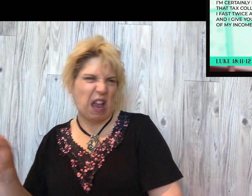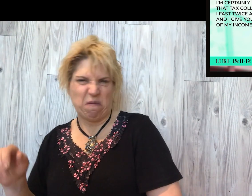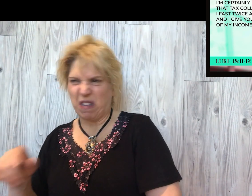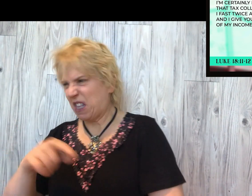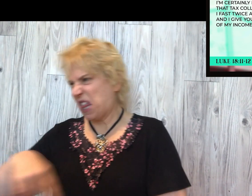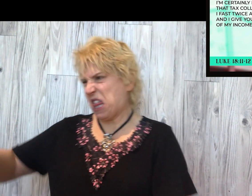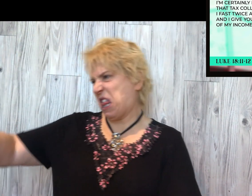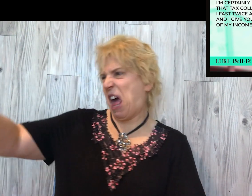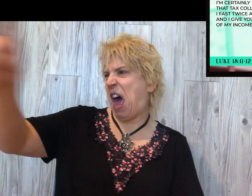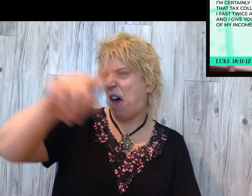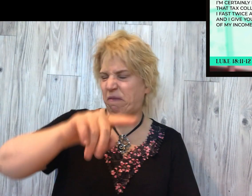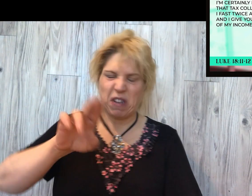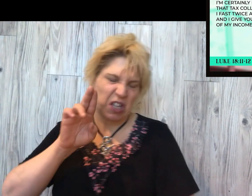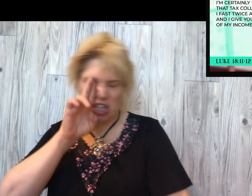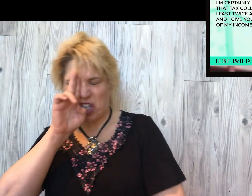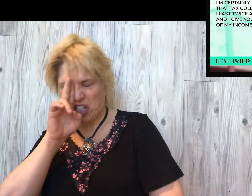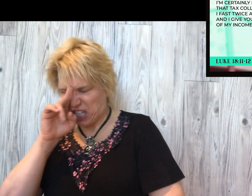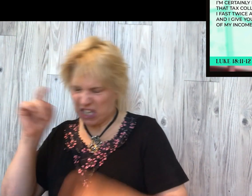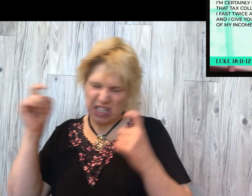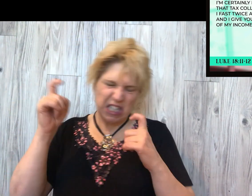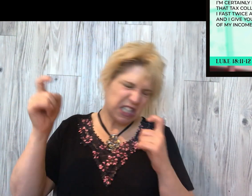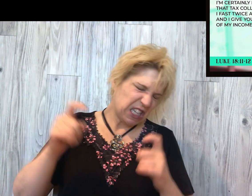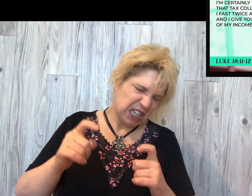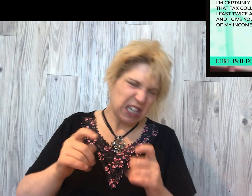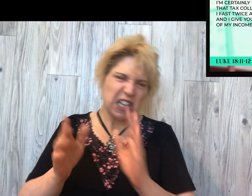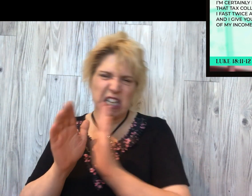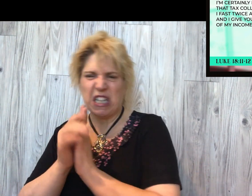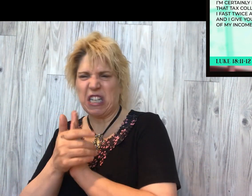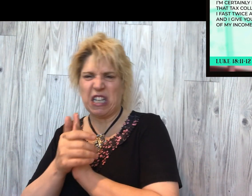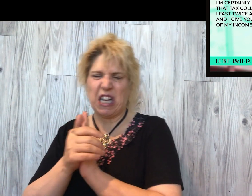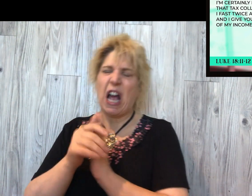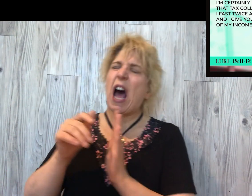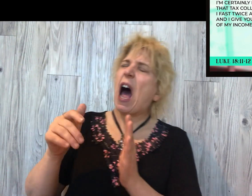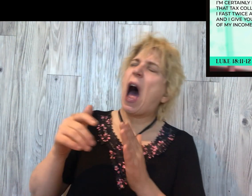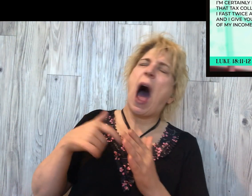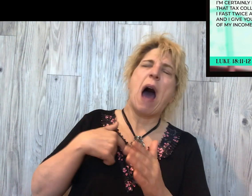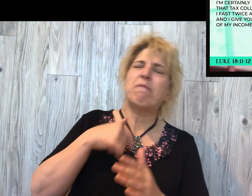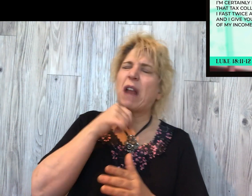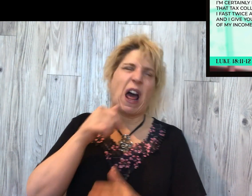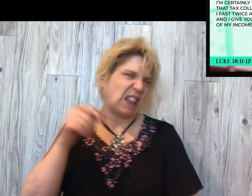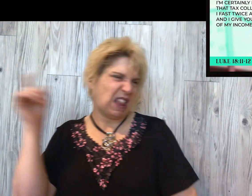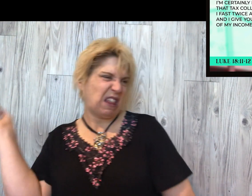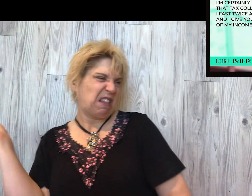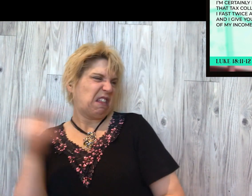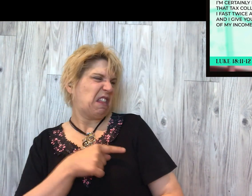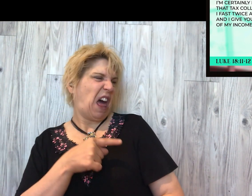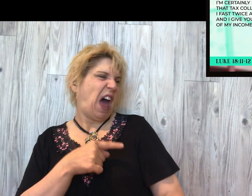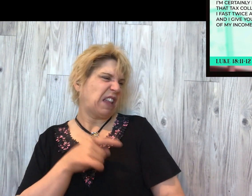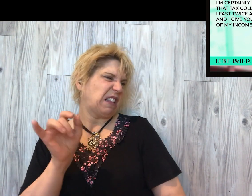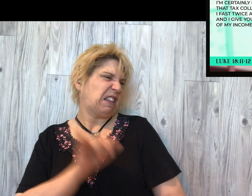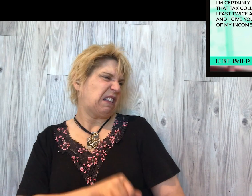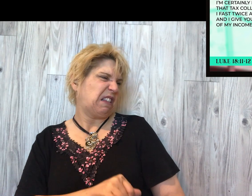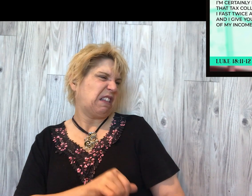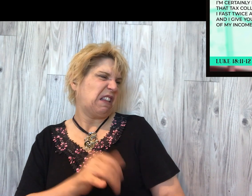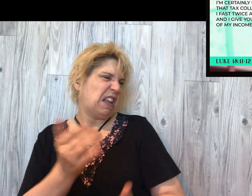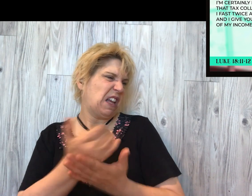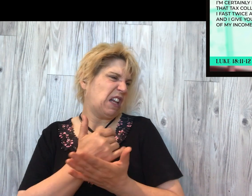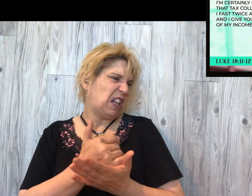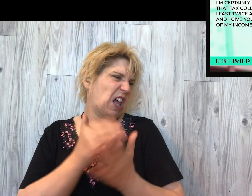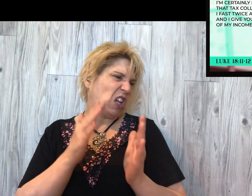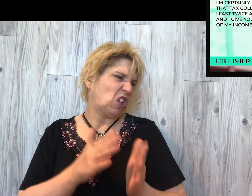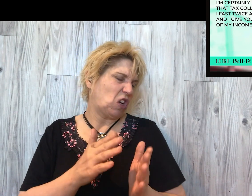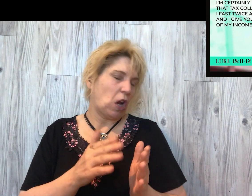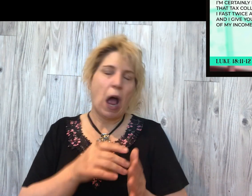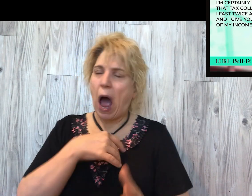like other people, cheaters, sinners, adulterers. I'm certainly not like that tax collector.